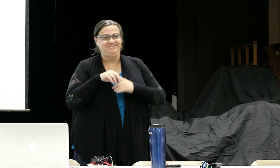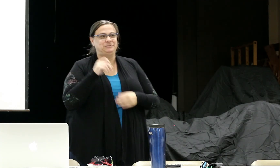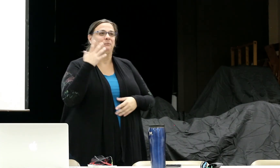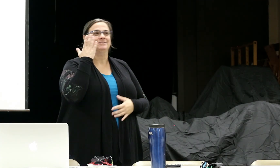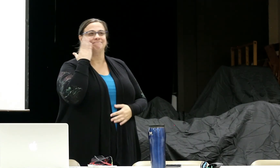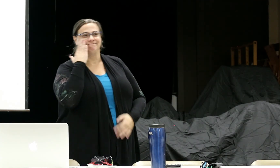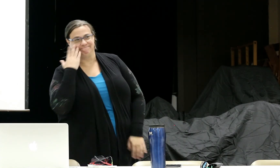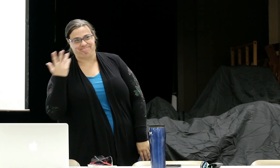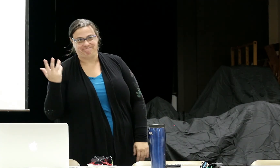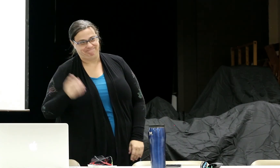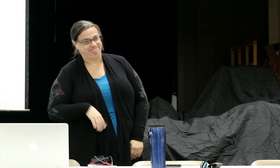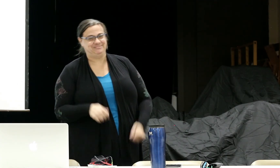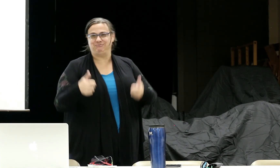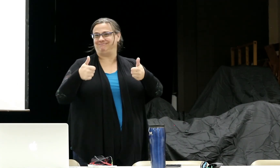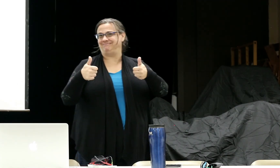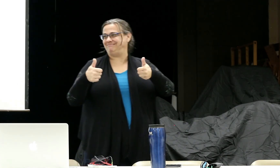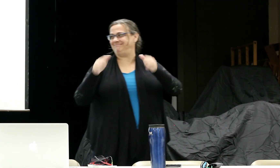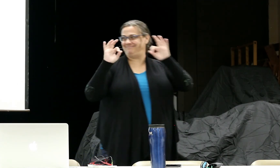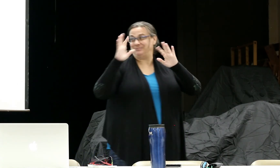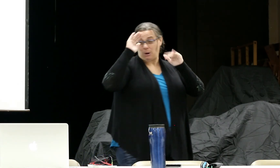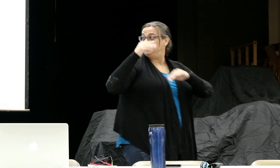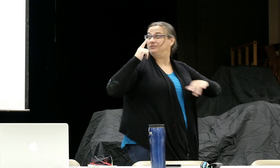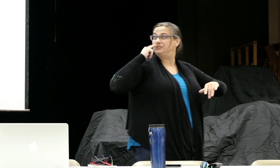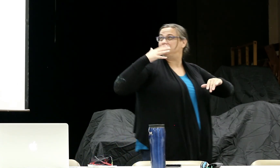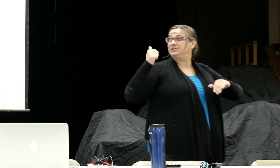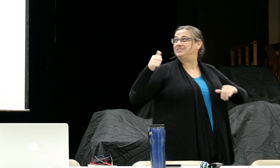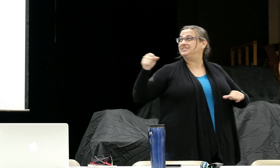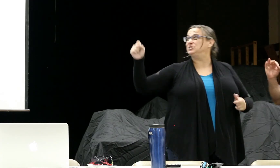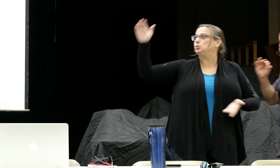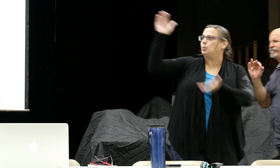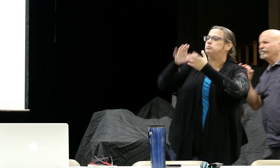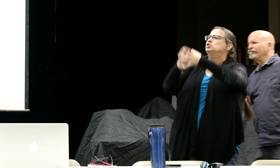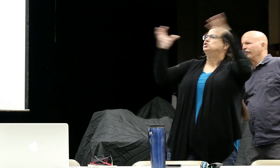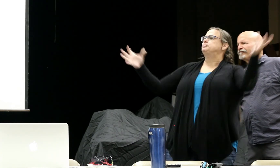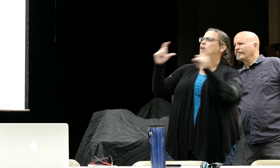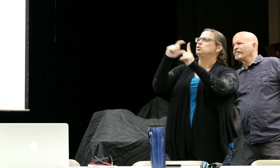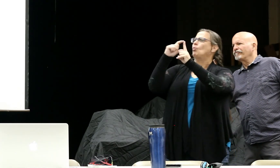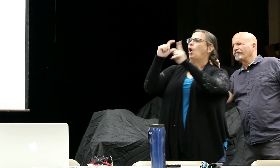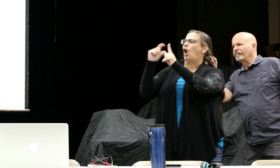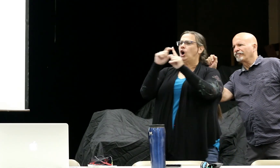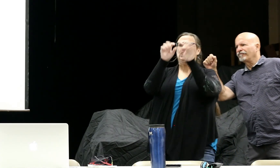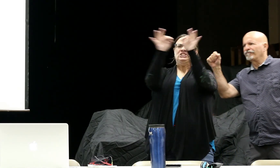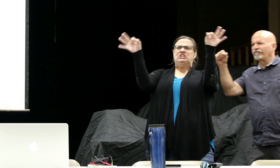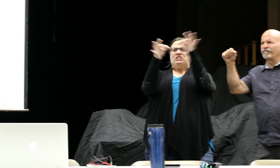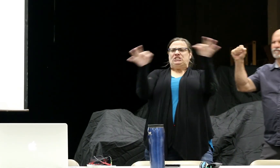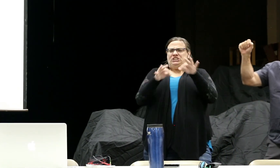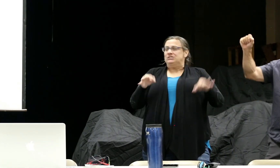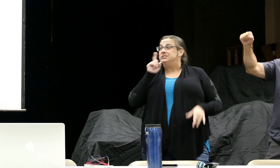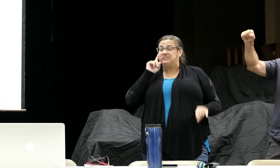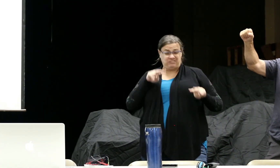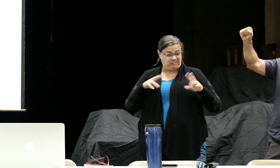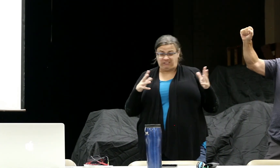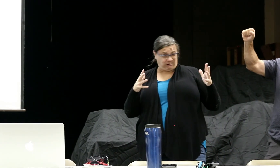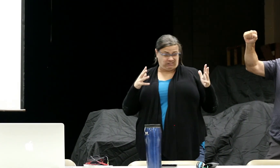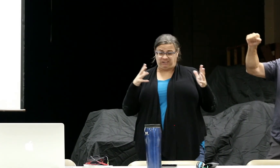bill and situation and say, here's where we could be, here's if you stay the same, and completely up to you. And we just,